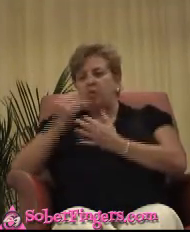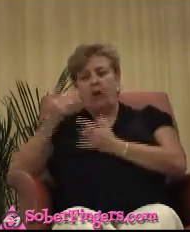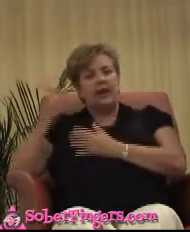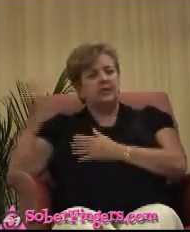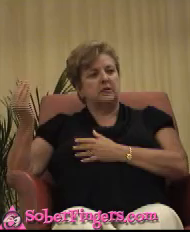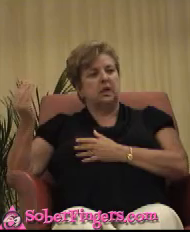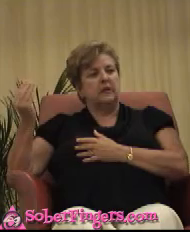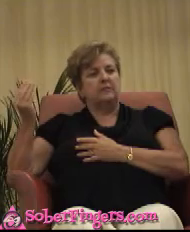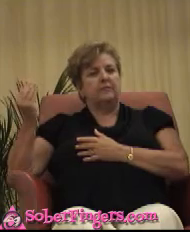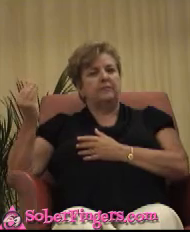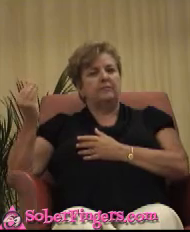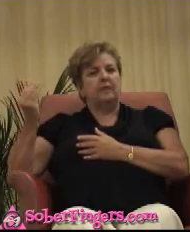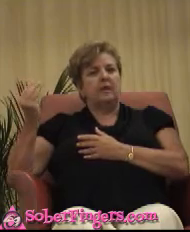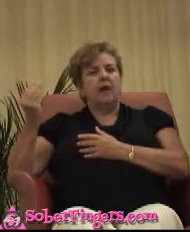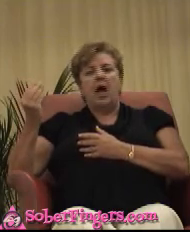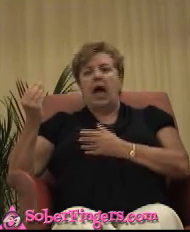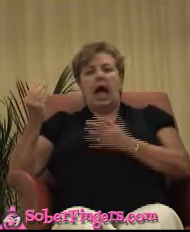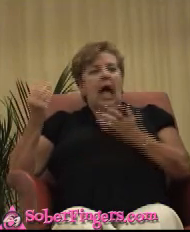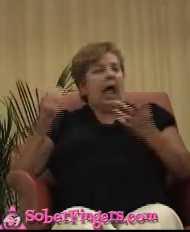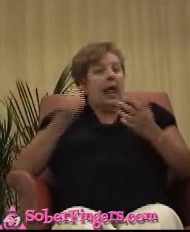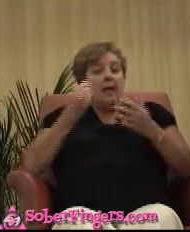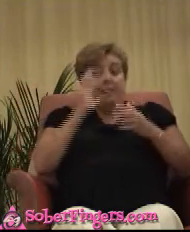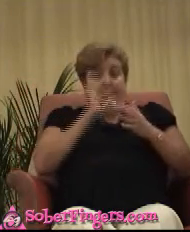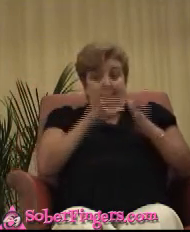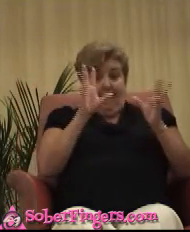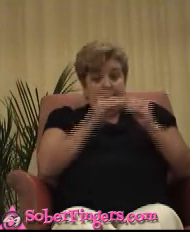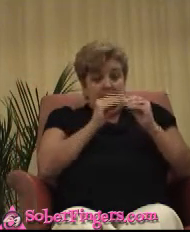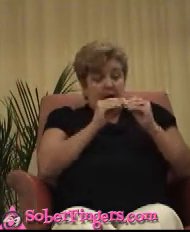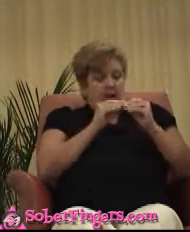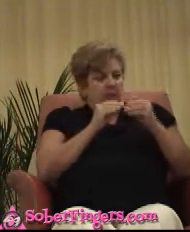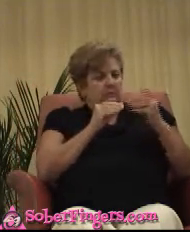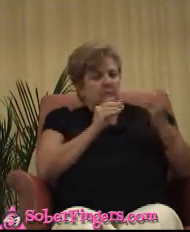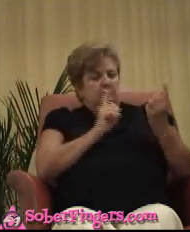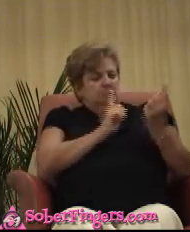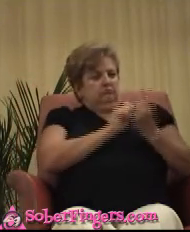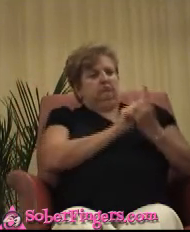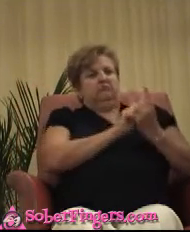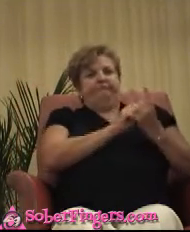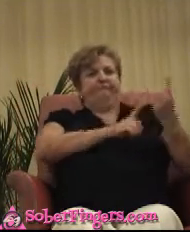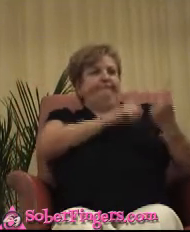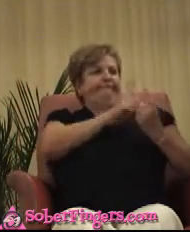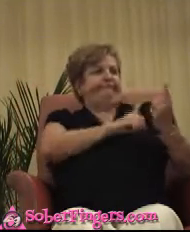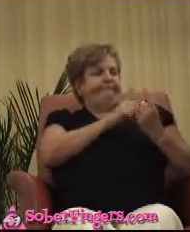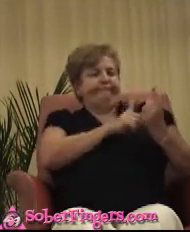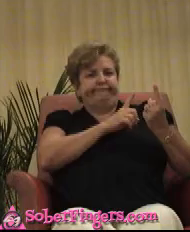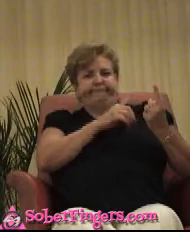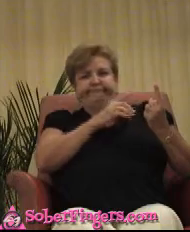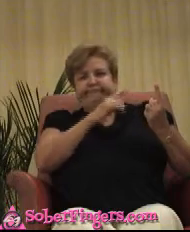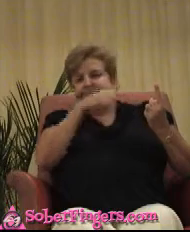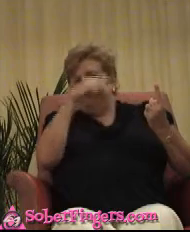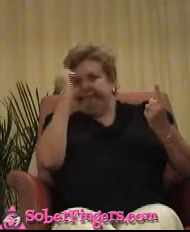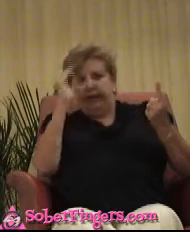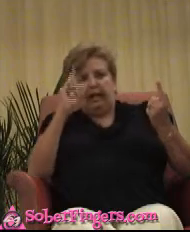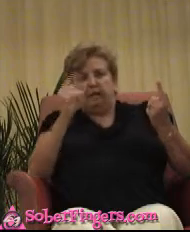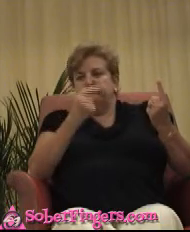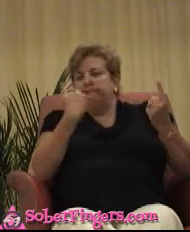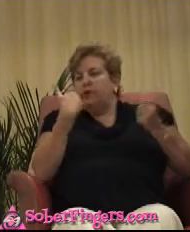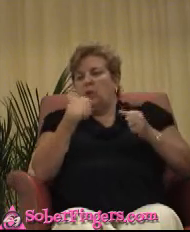no recollection of that meeting. It's just like a blackout. I hadn't had anything to eat for 2 days. I hadn't had anything to drink for 2